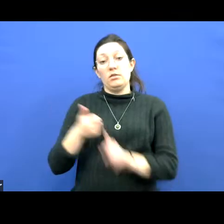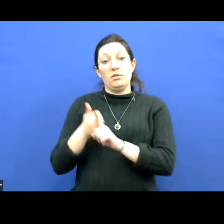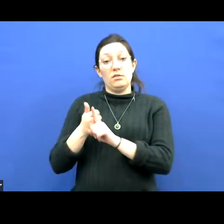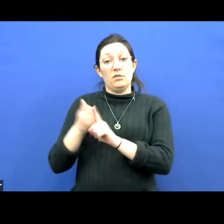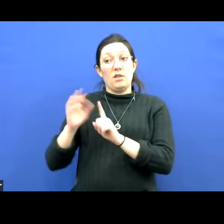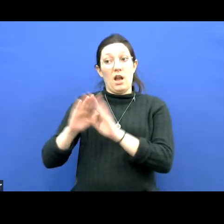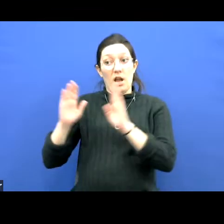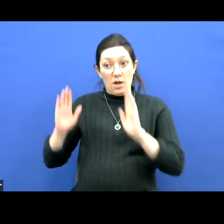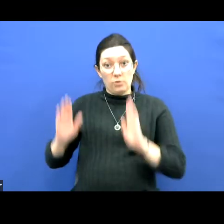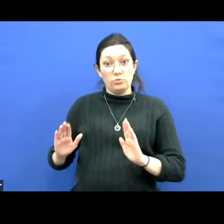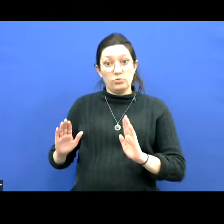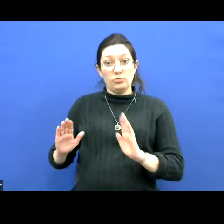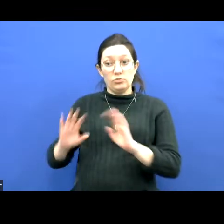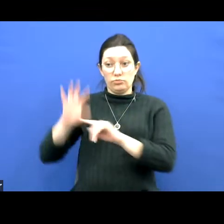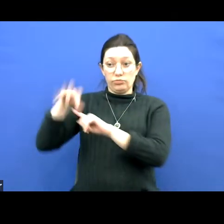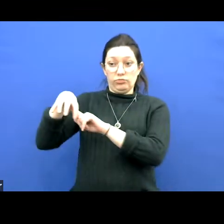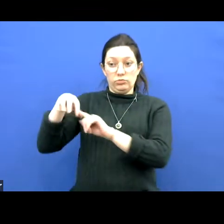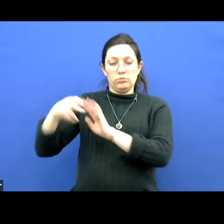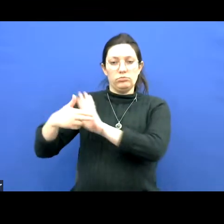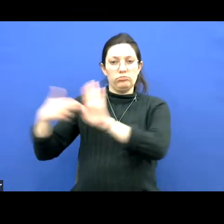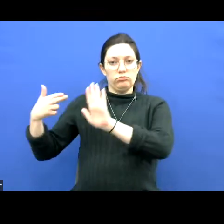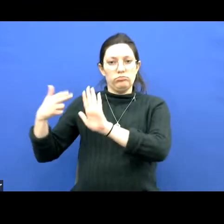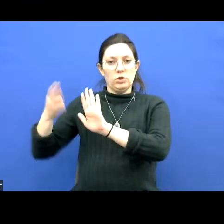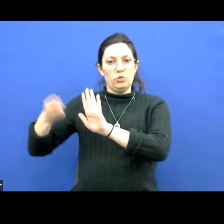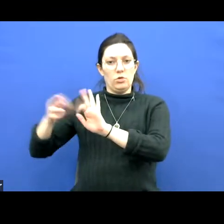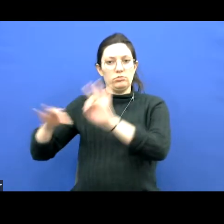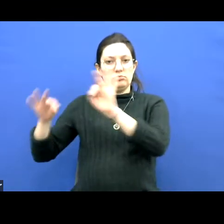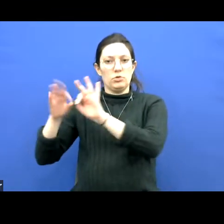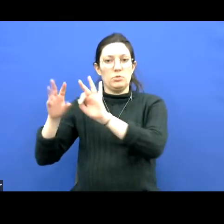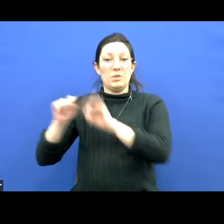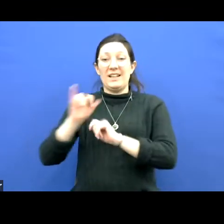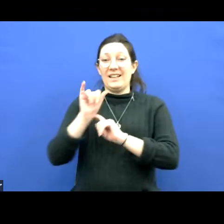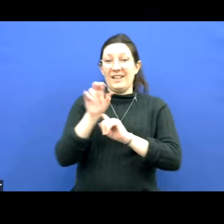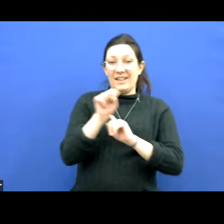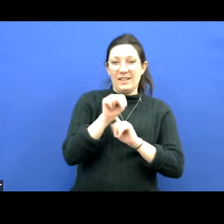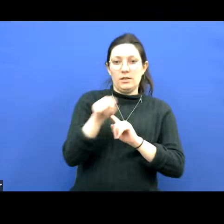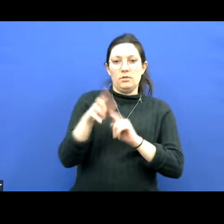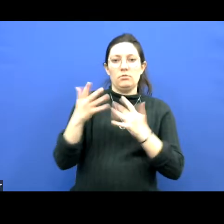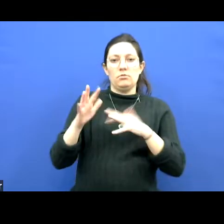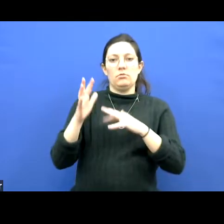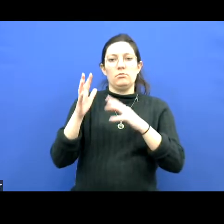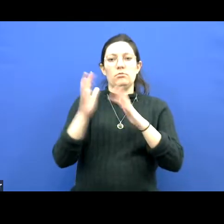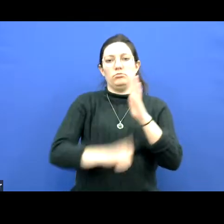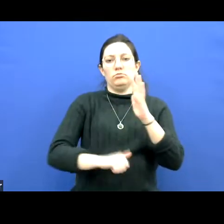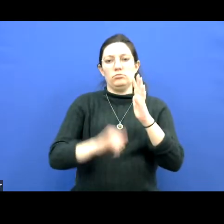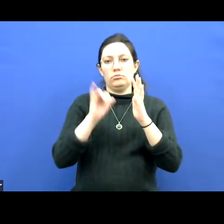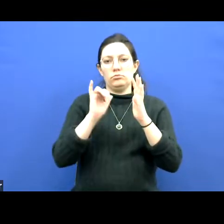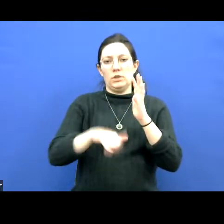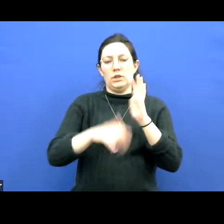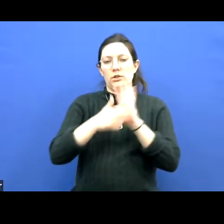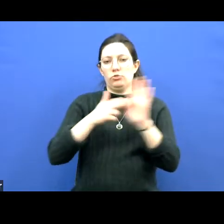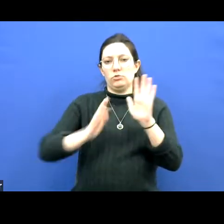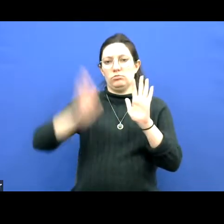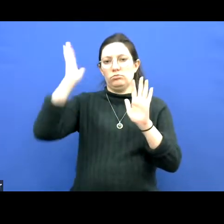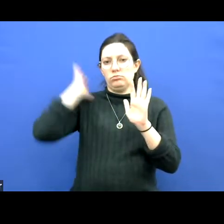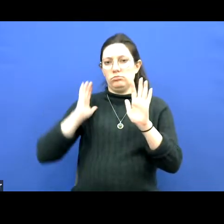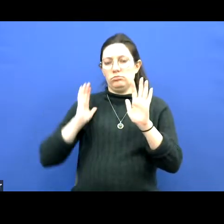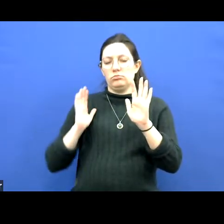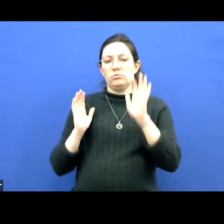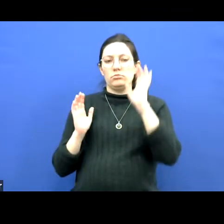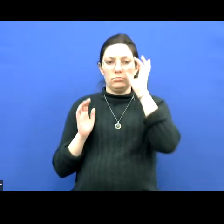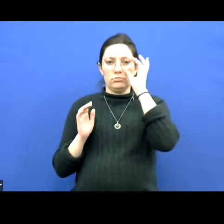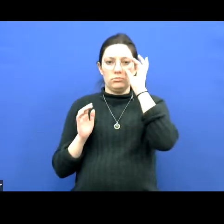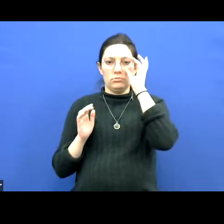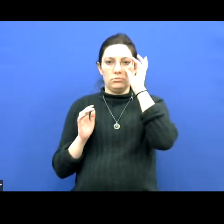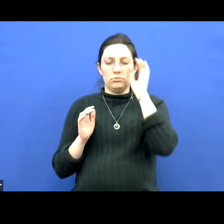house is designated historic, but the inn, they removed that designation some time ago on the